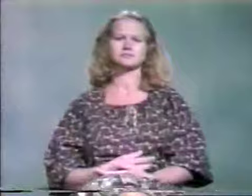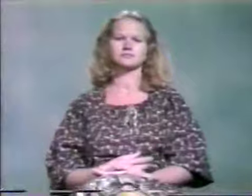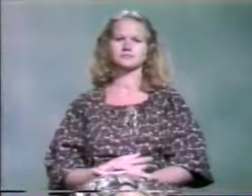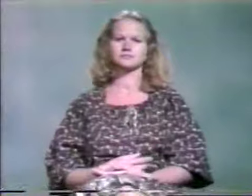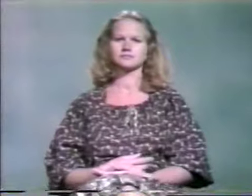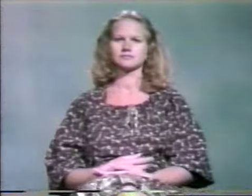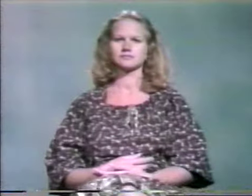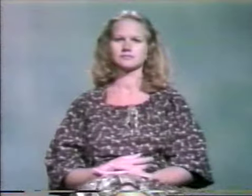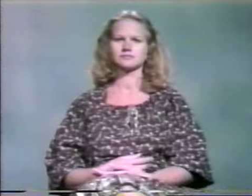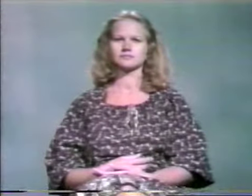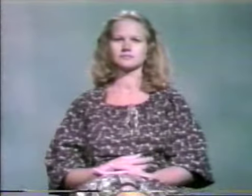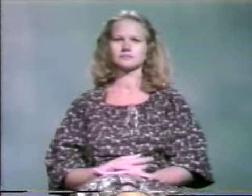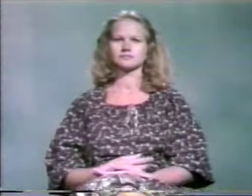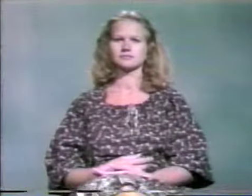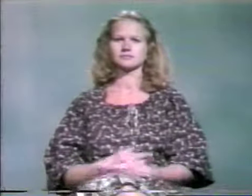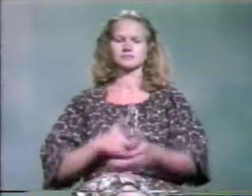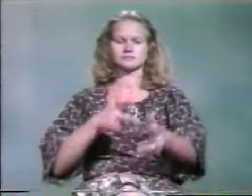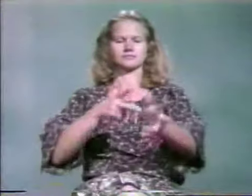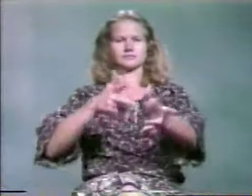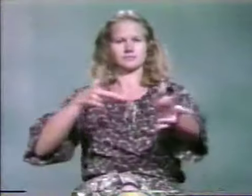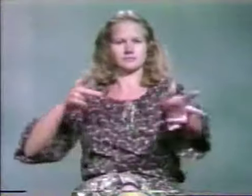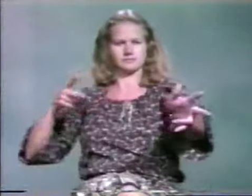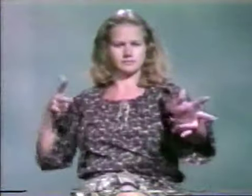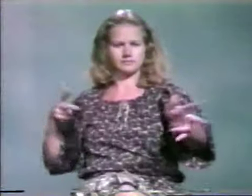Cars lined up end to end.